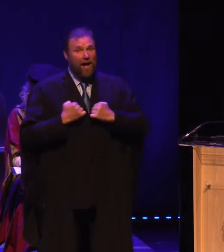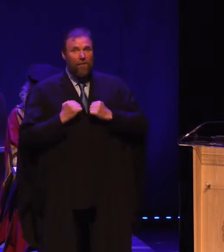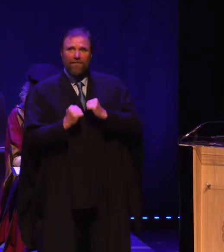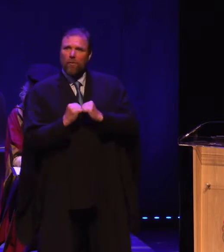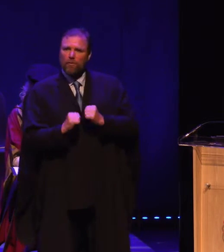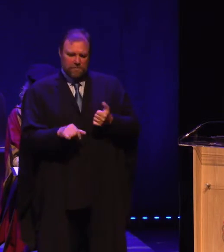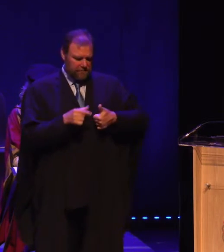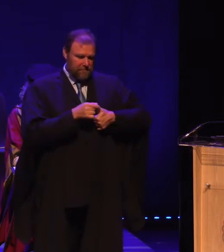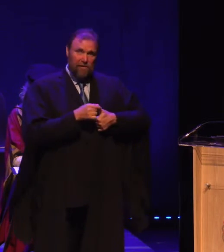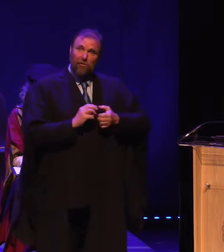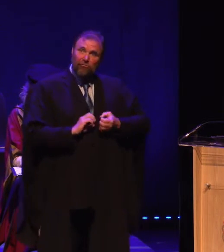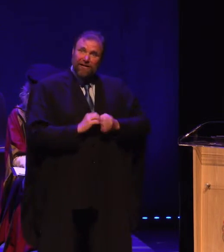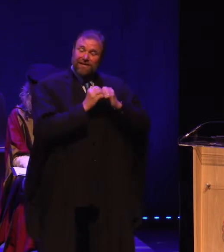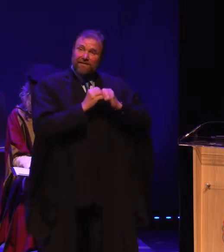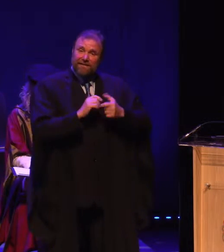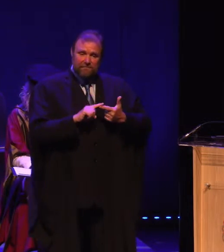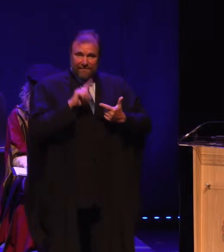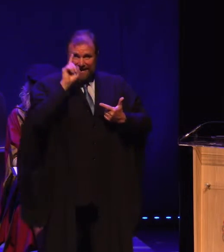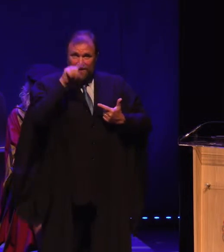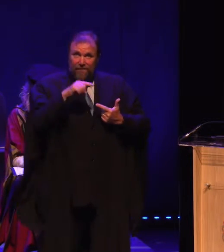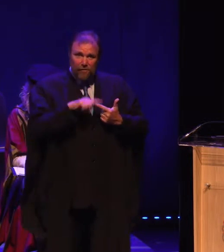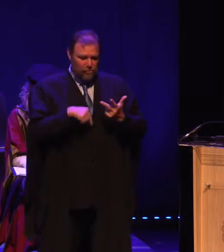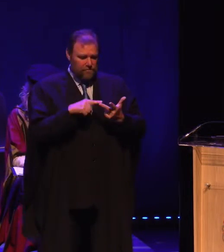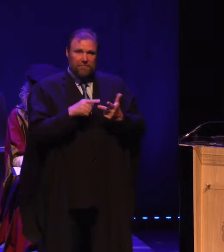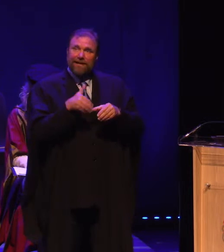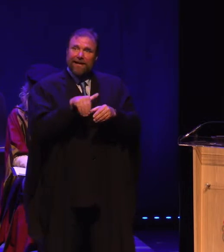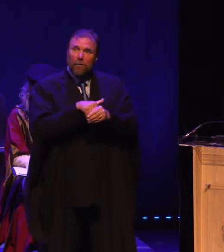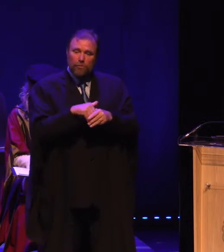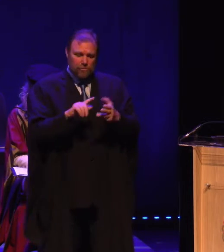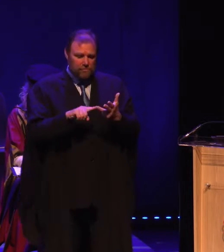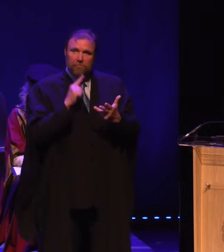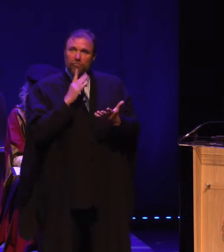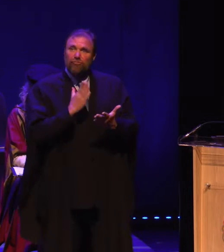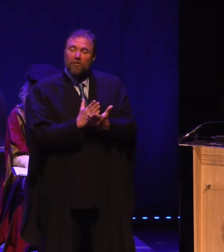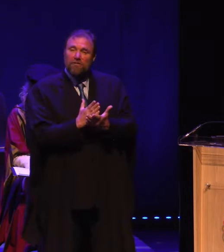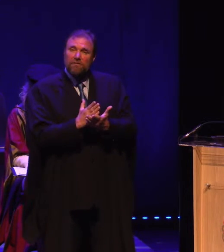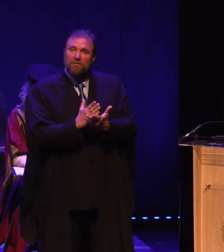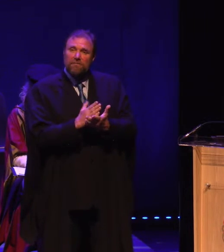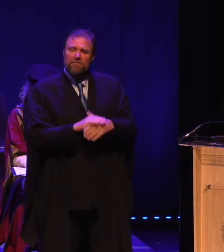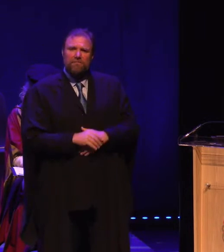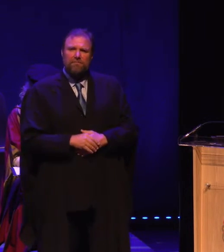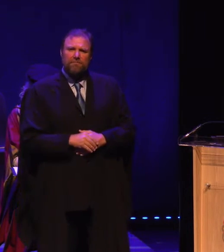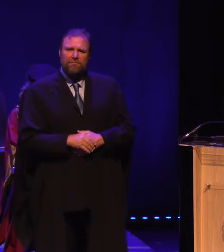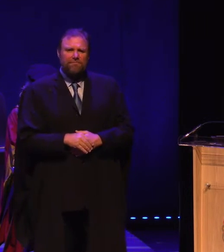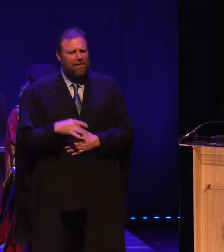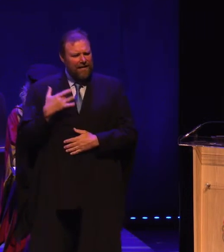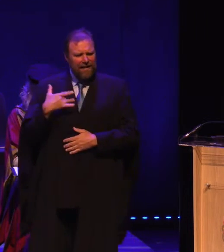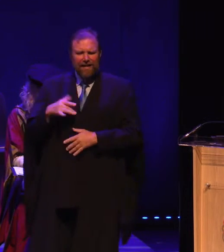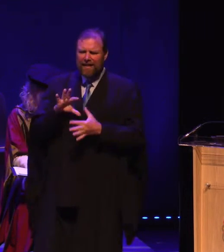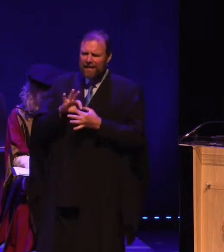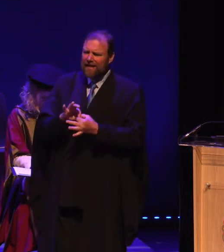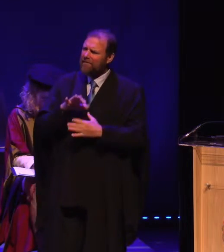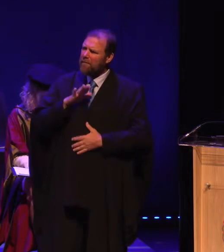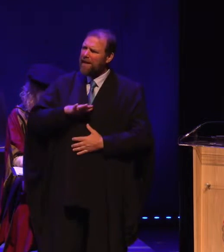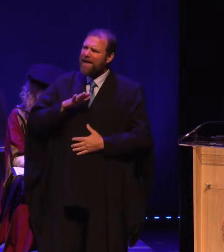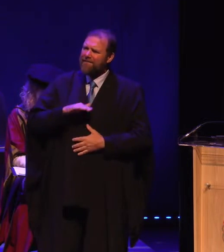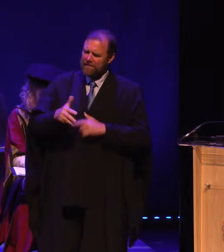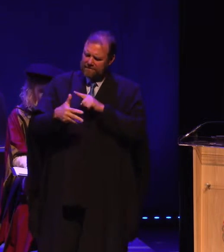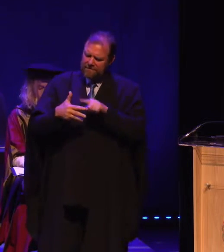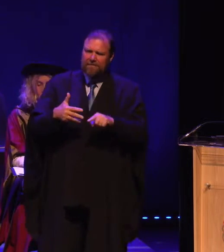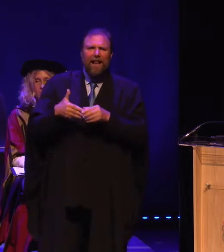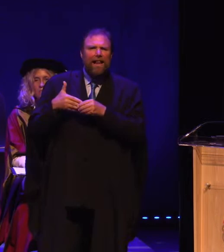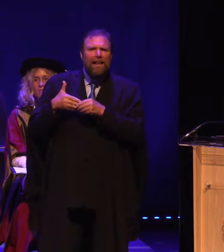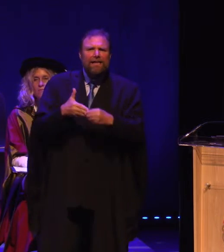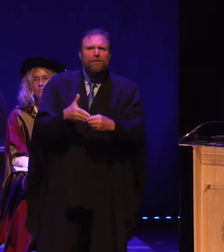creativity, innovation, inclusion, and trust. And you live our behaviours of